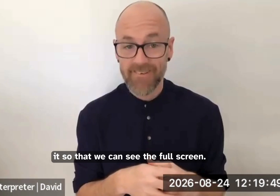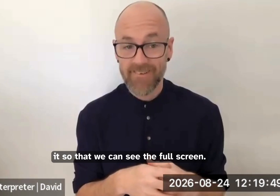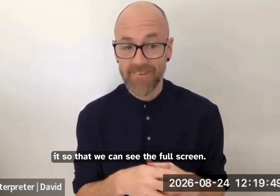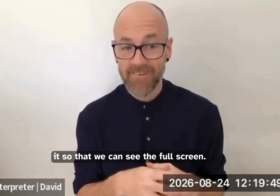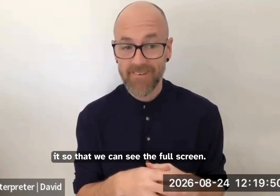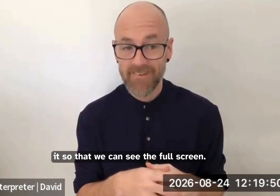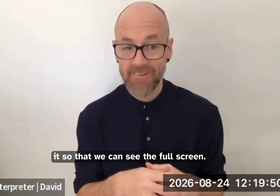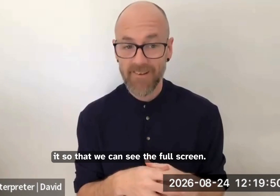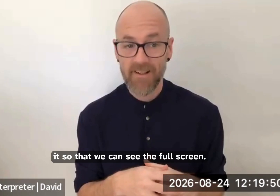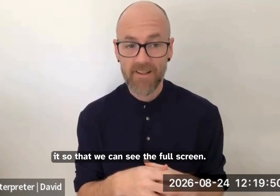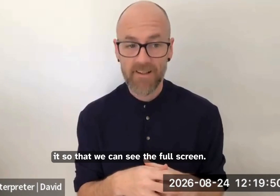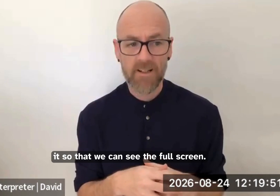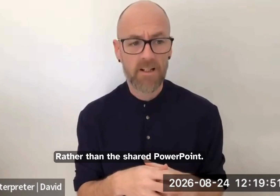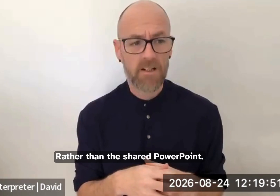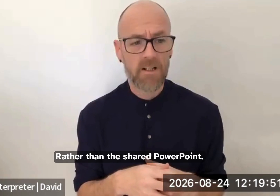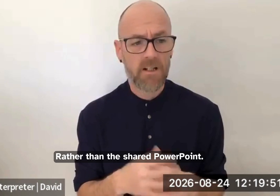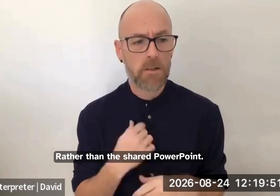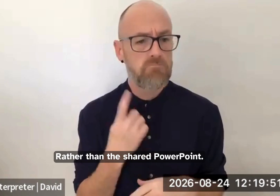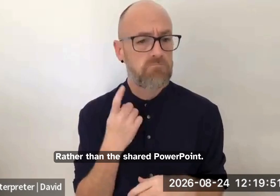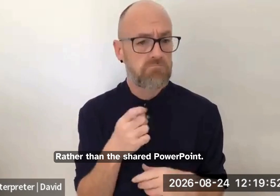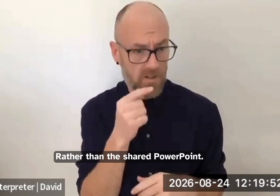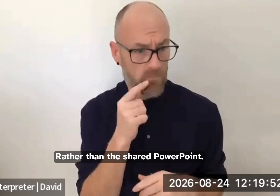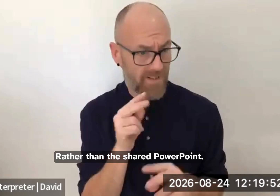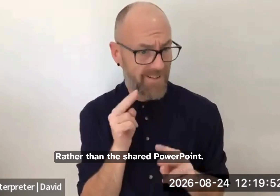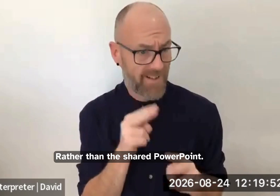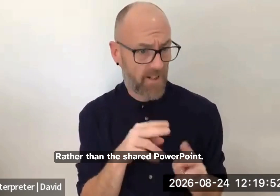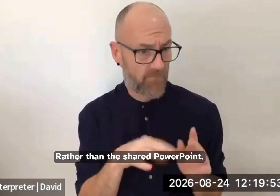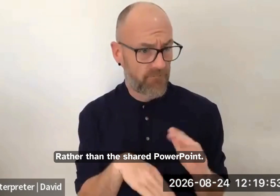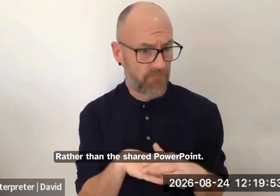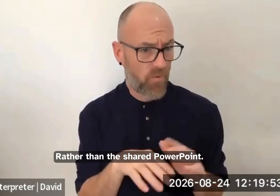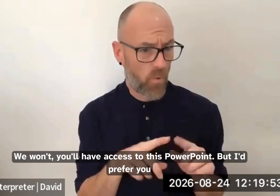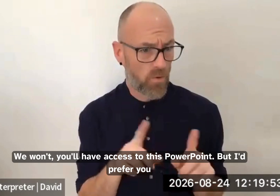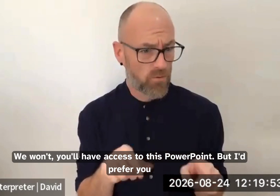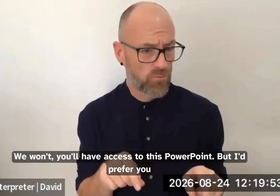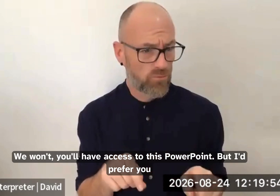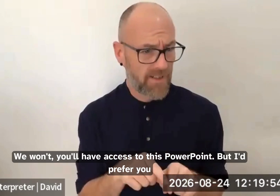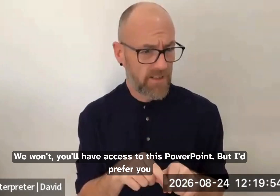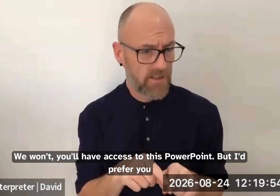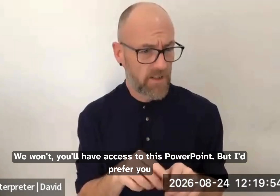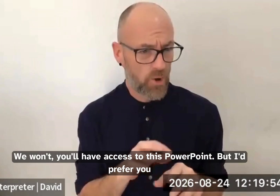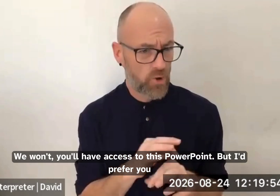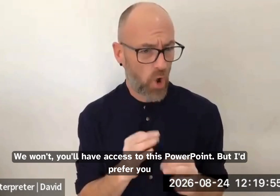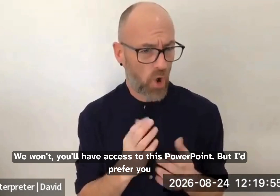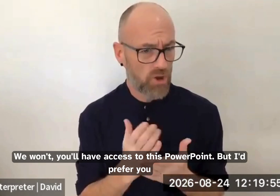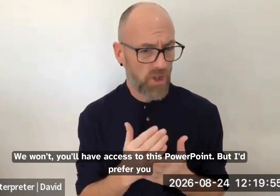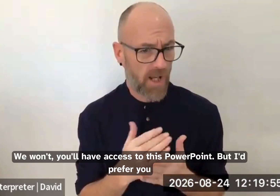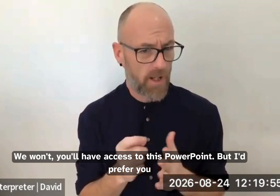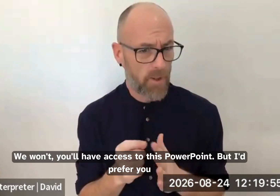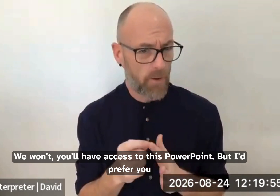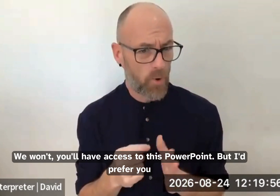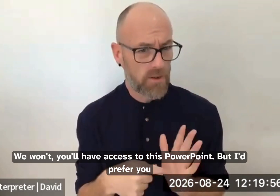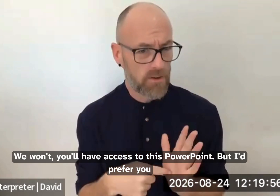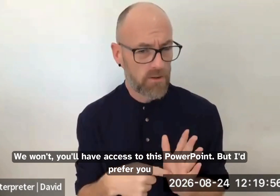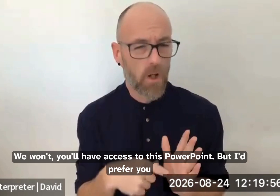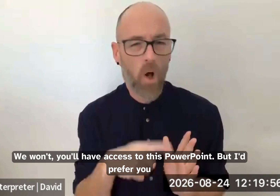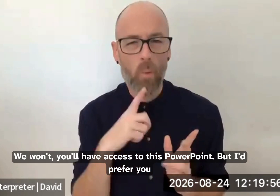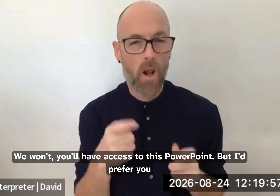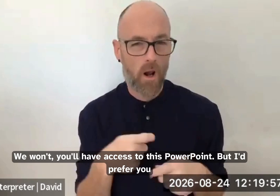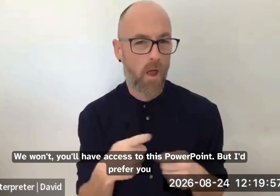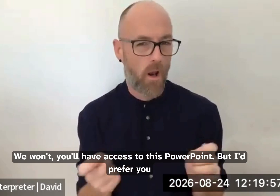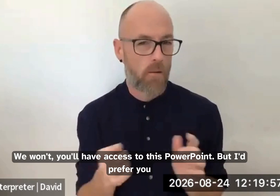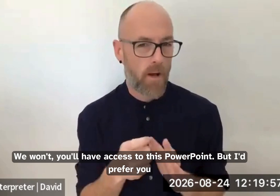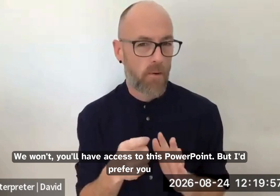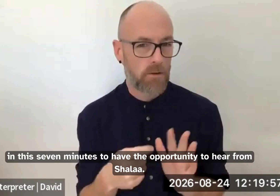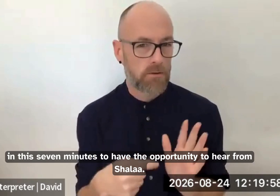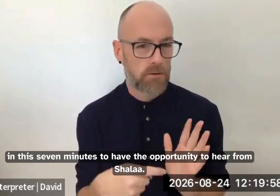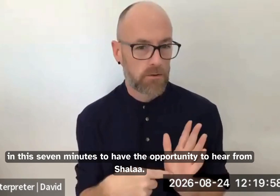have it so that we can see the full screen rather than the shared PowerPoint. We won't, you will have access to this PowerPoint, but I'd